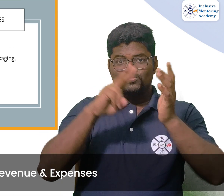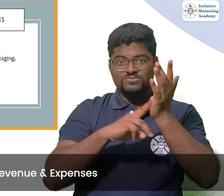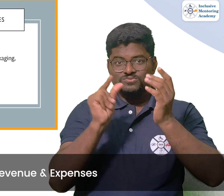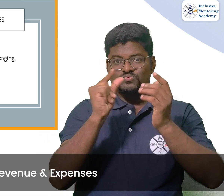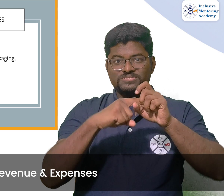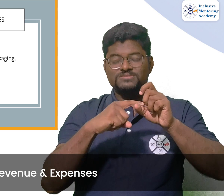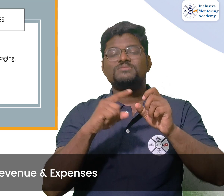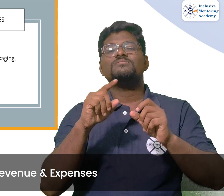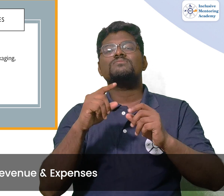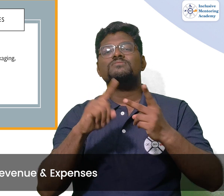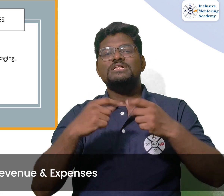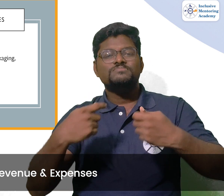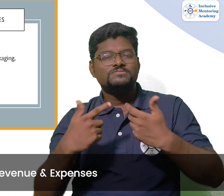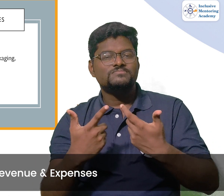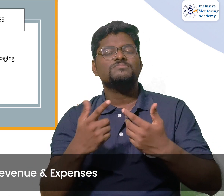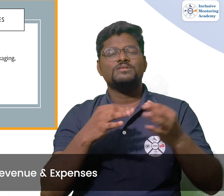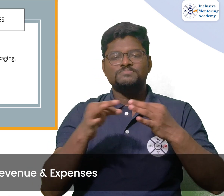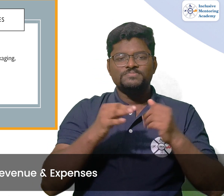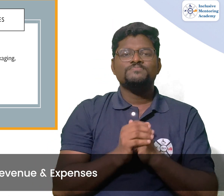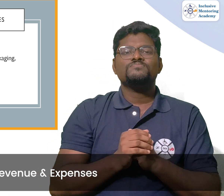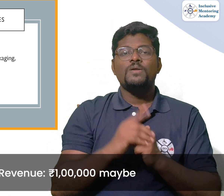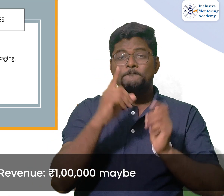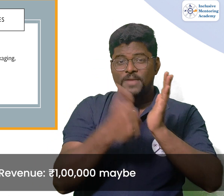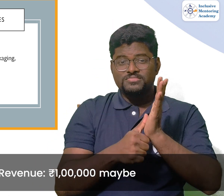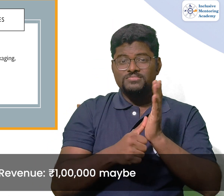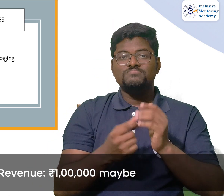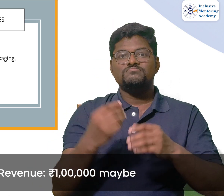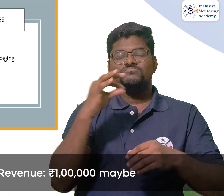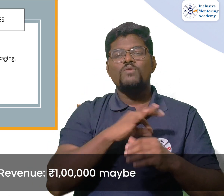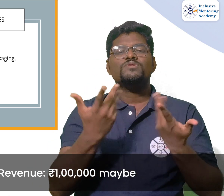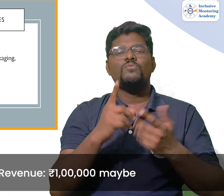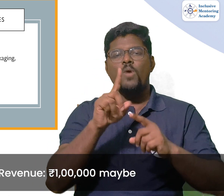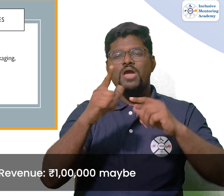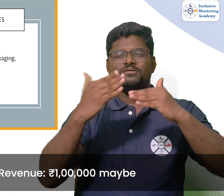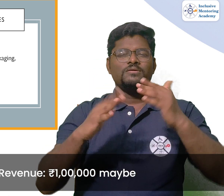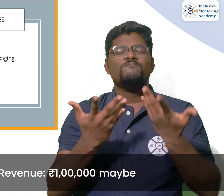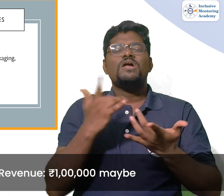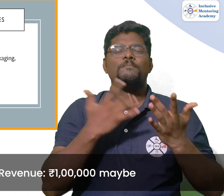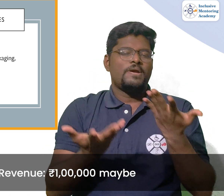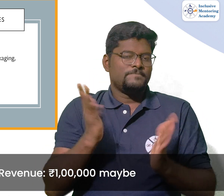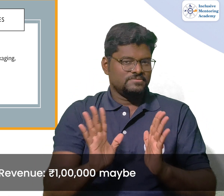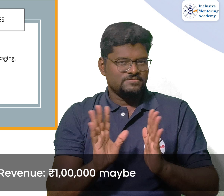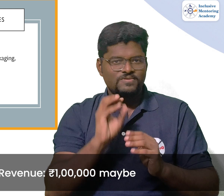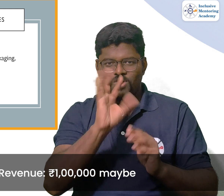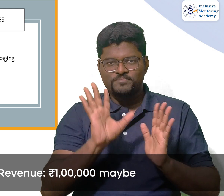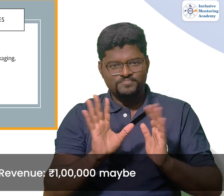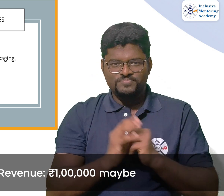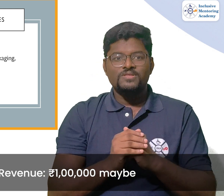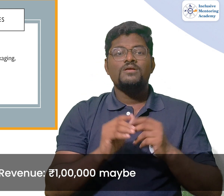Revenue and expenses. Monthly revenue, 1 lakh rupee maybe.